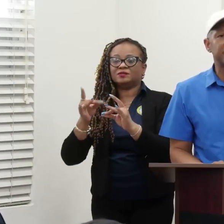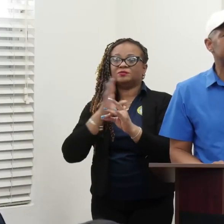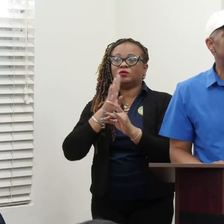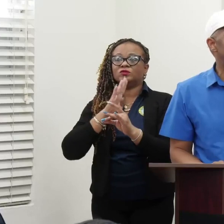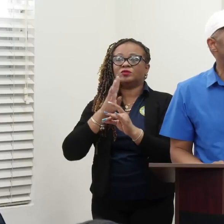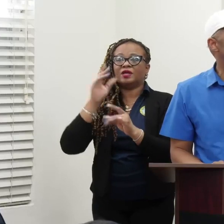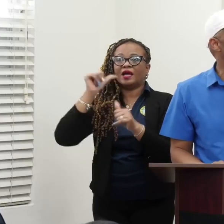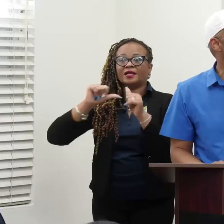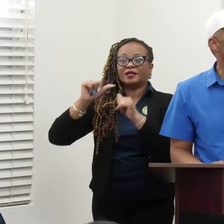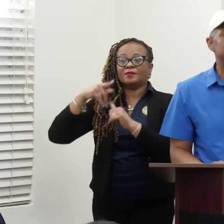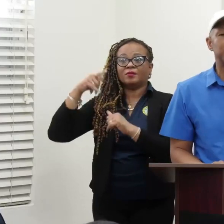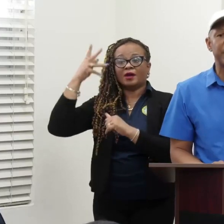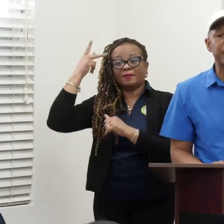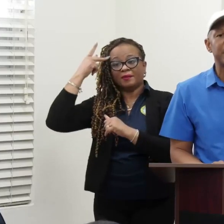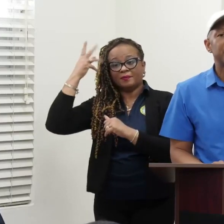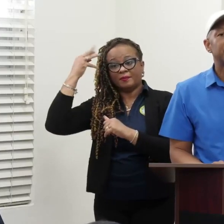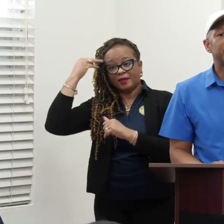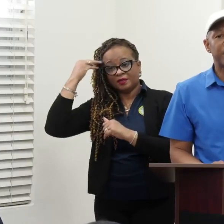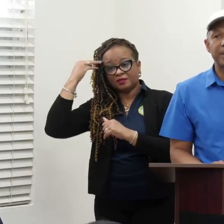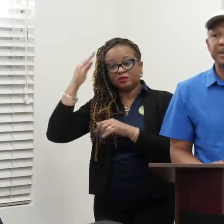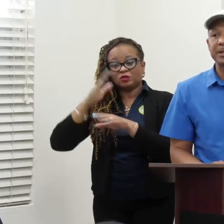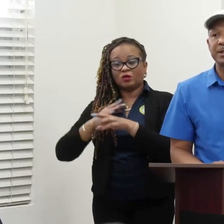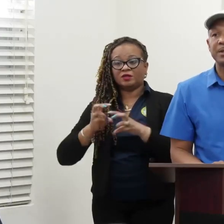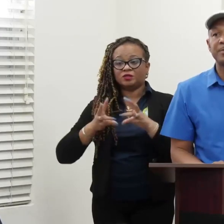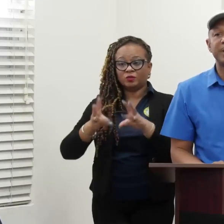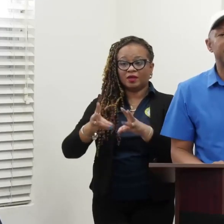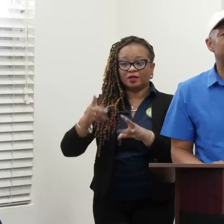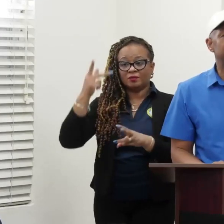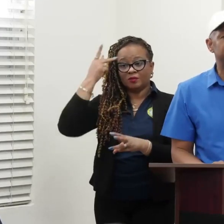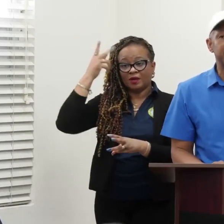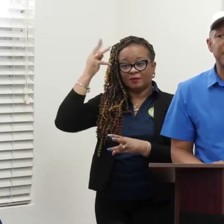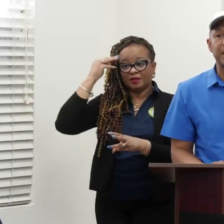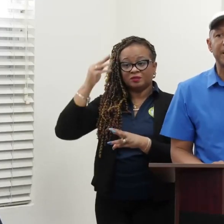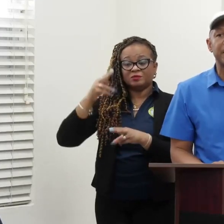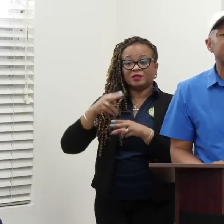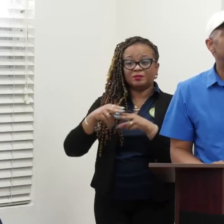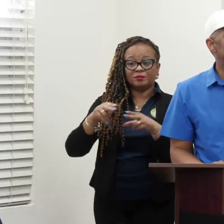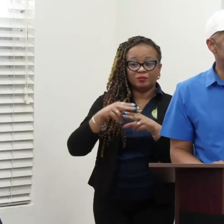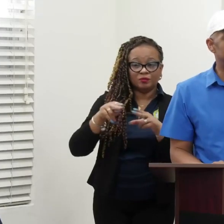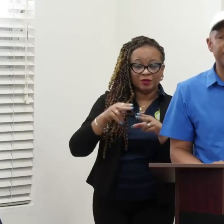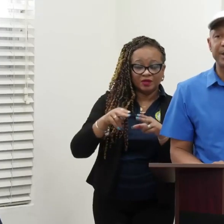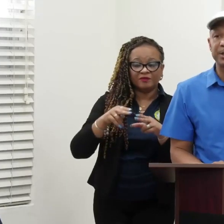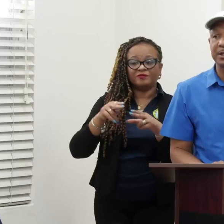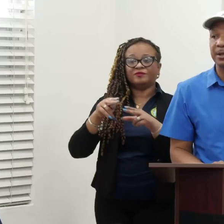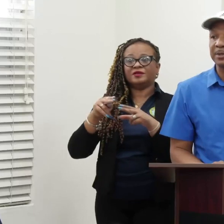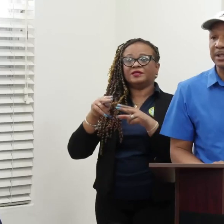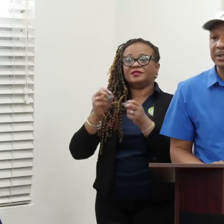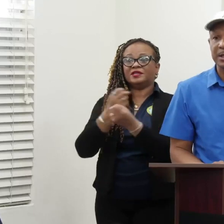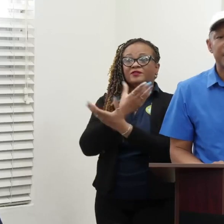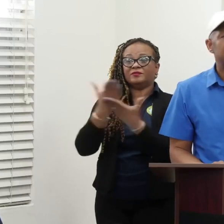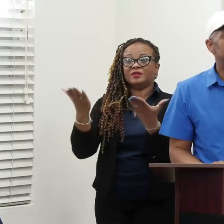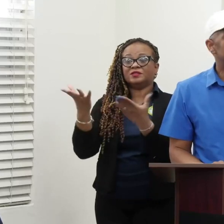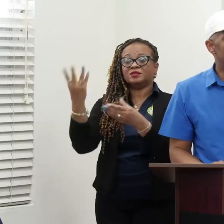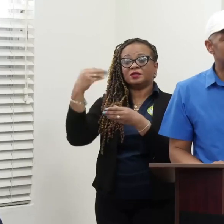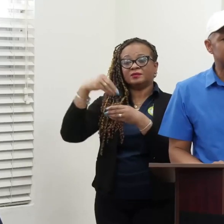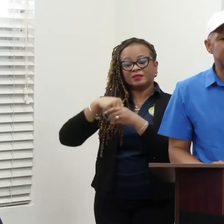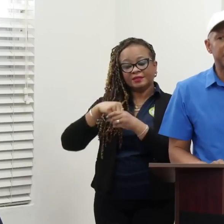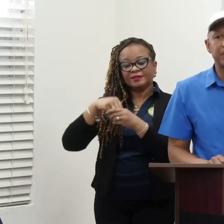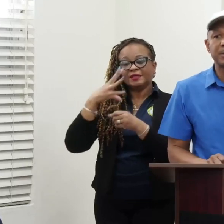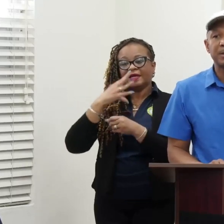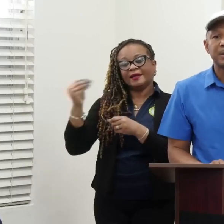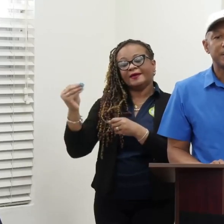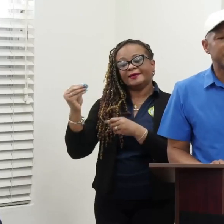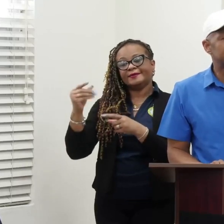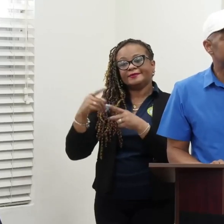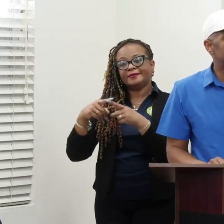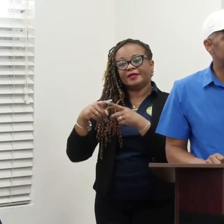acting Prime Minister, who is on his way. The Prime Minister is being briefed as information comes in, and so